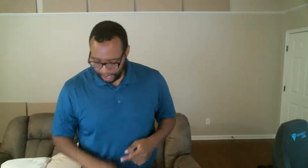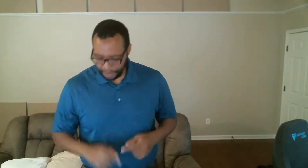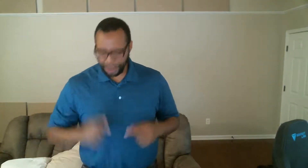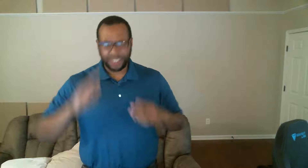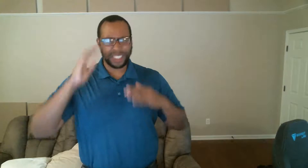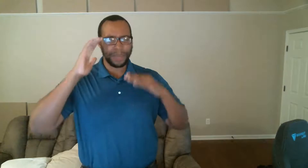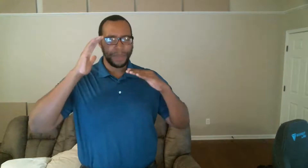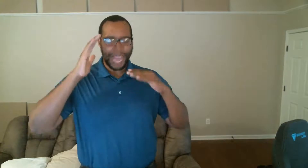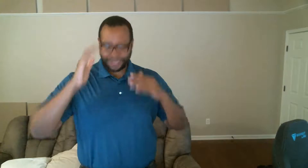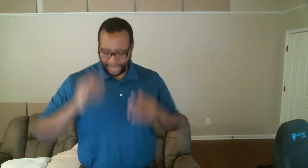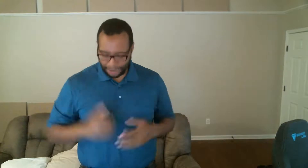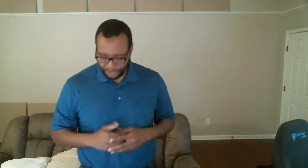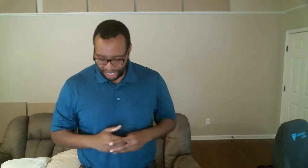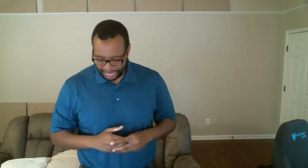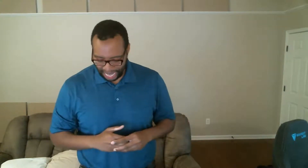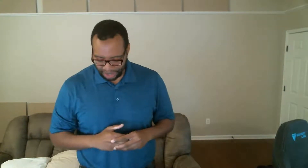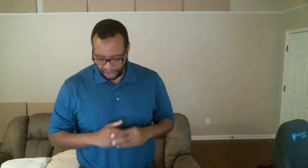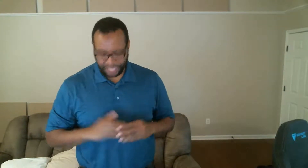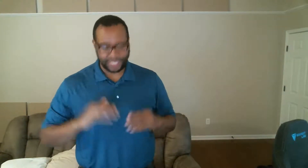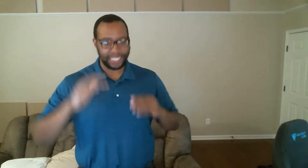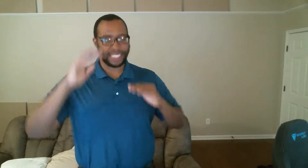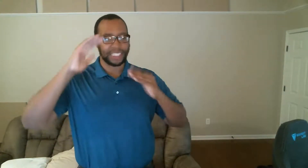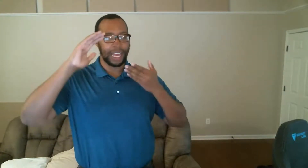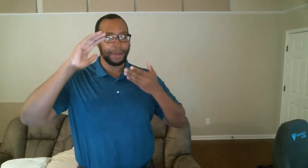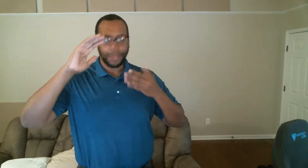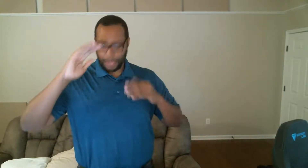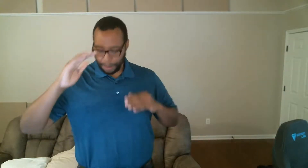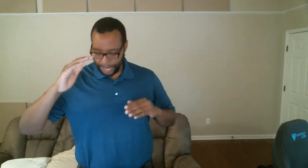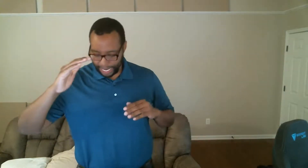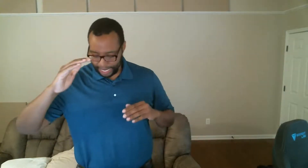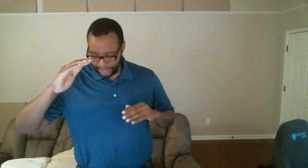you're sleepy, I'm just now starting to see this sign, but it's